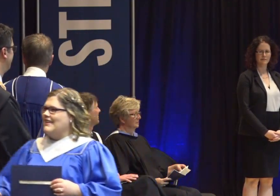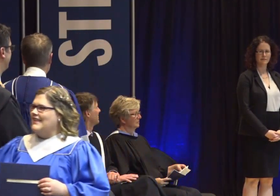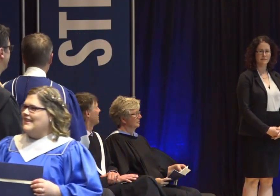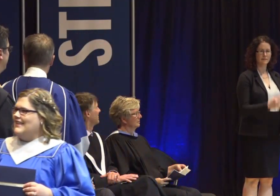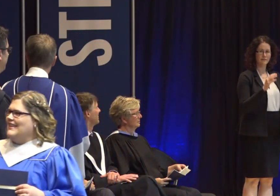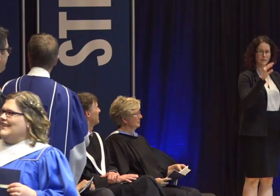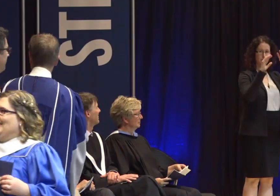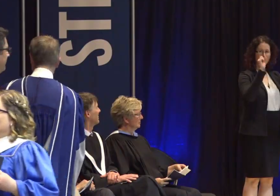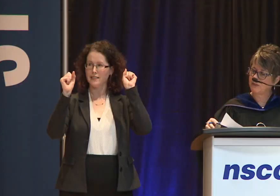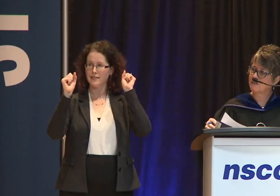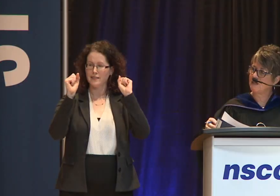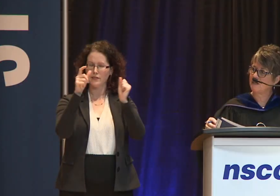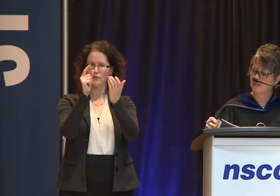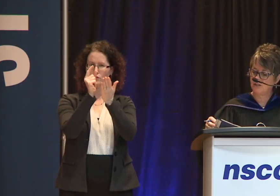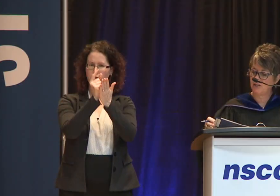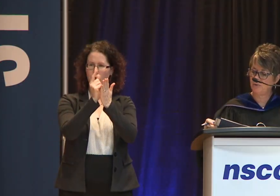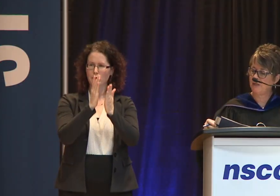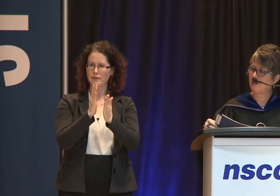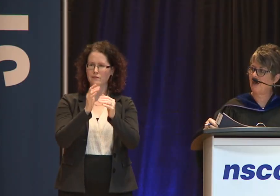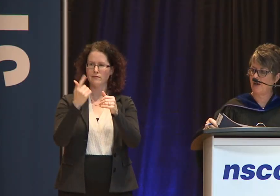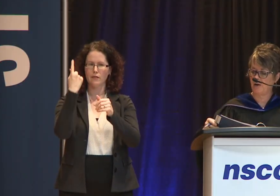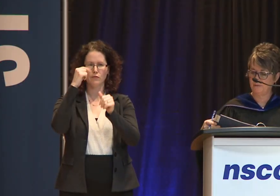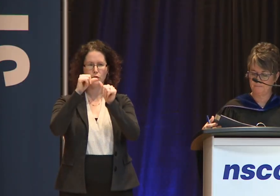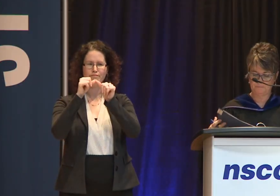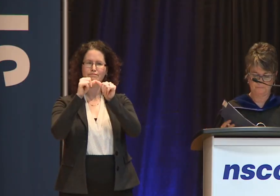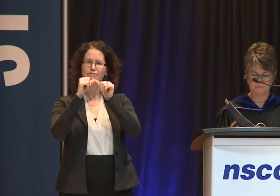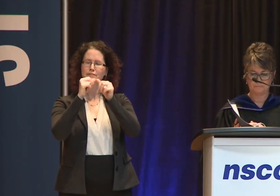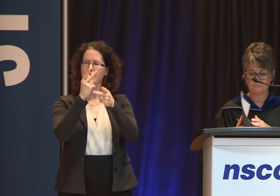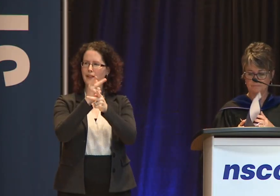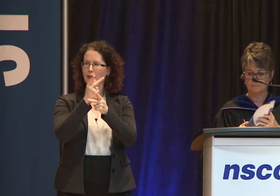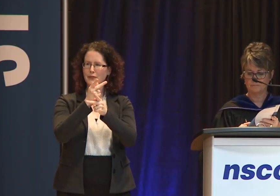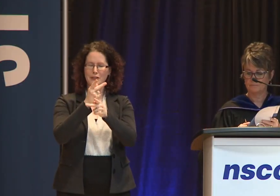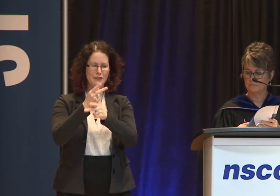Mr. President, the graduates in continuing care.